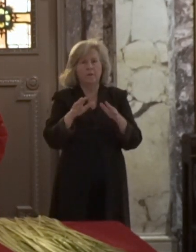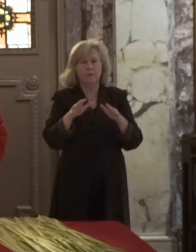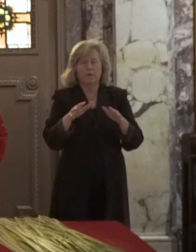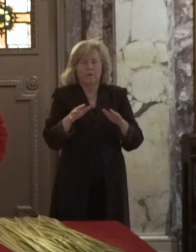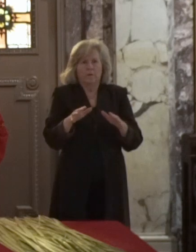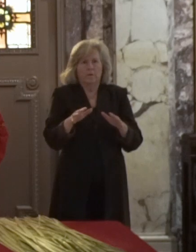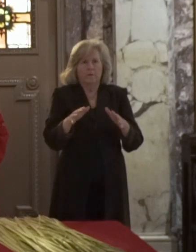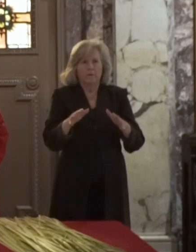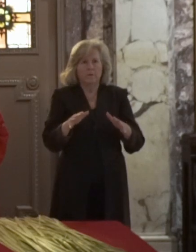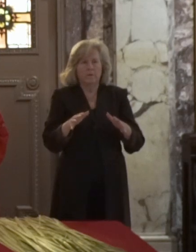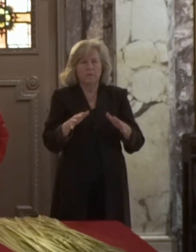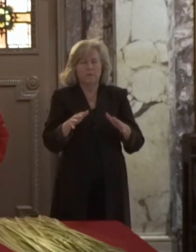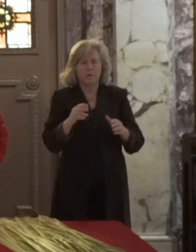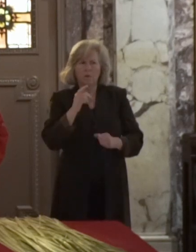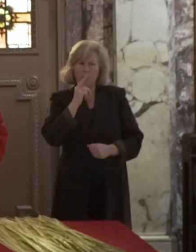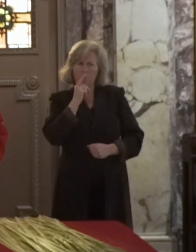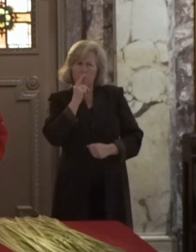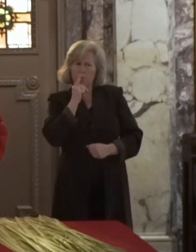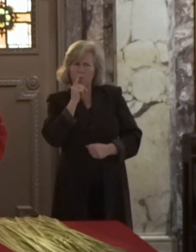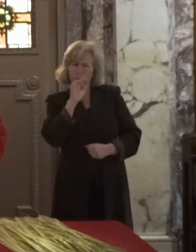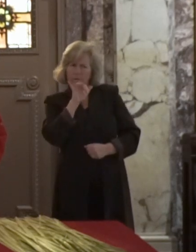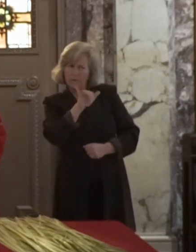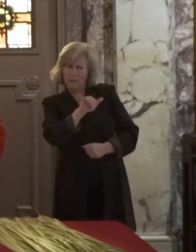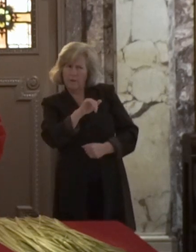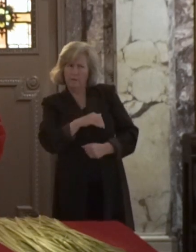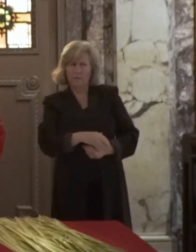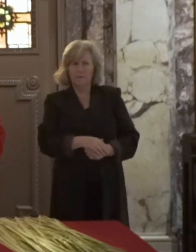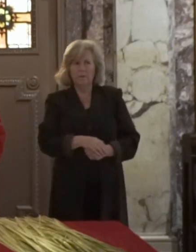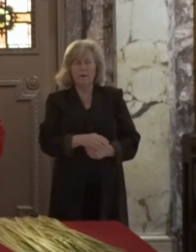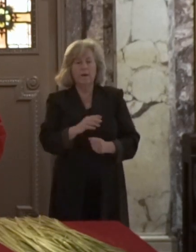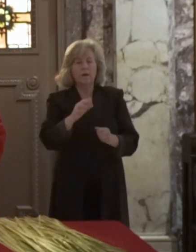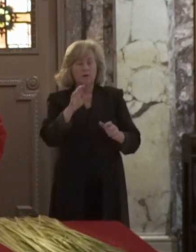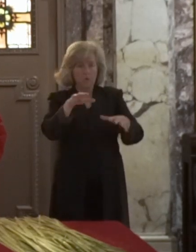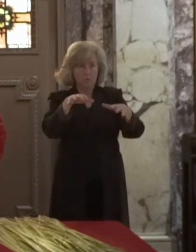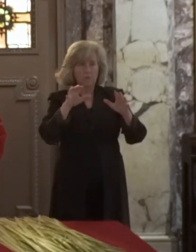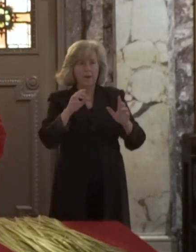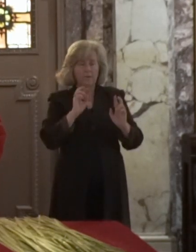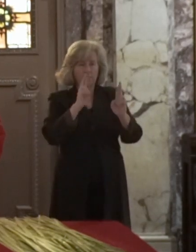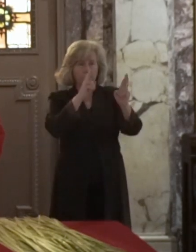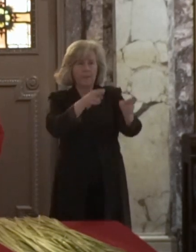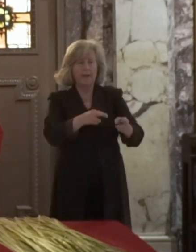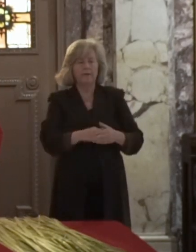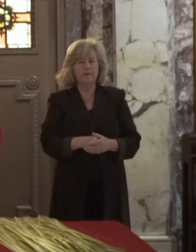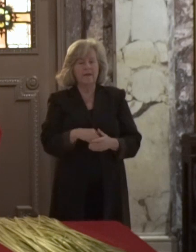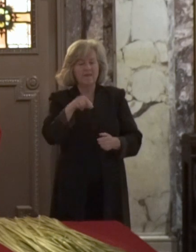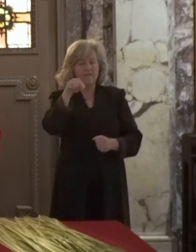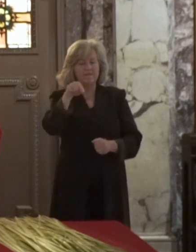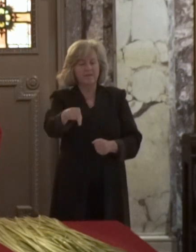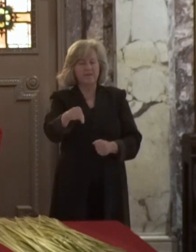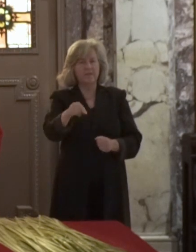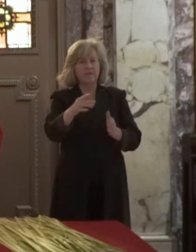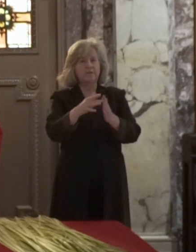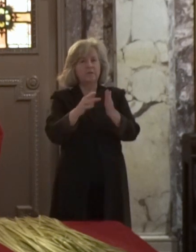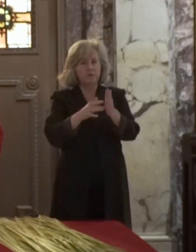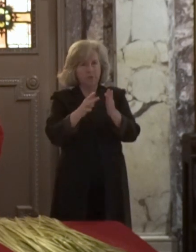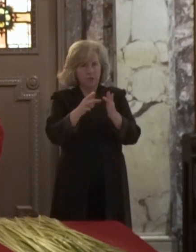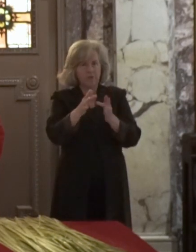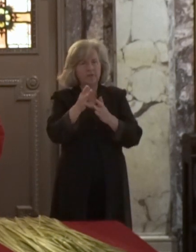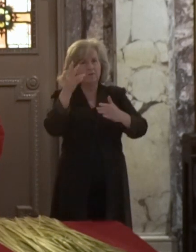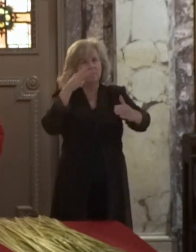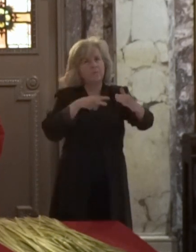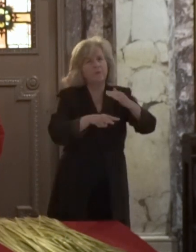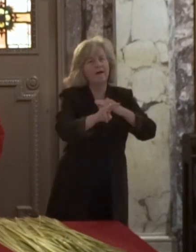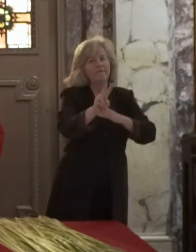and asked, "Who is this?" And the crowds replied, "This is Jesus the